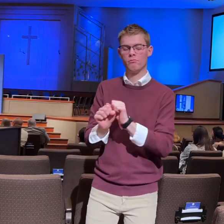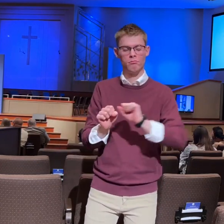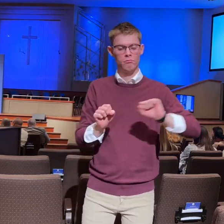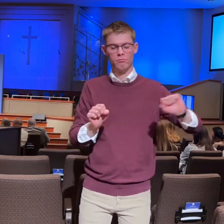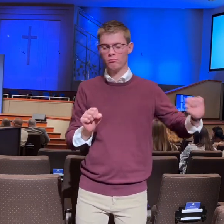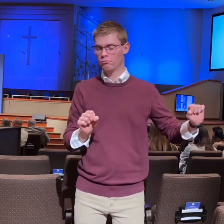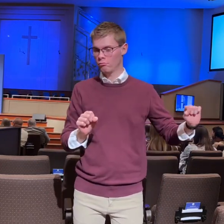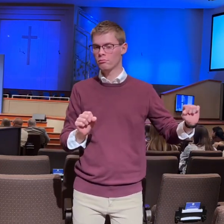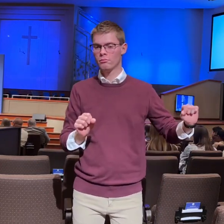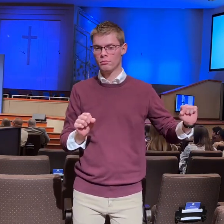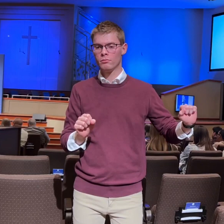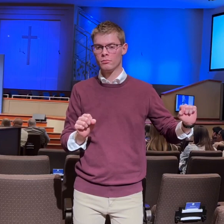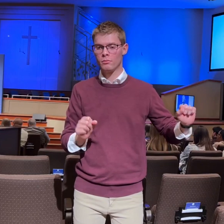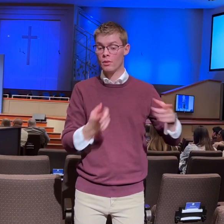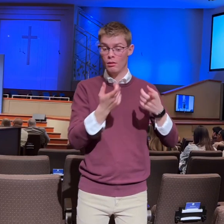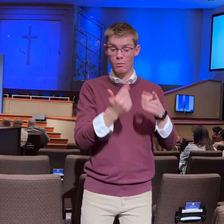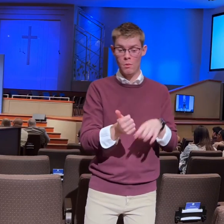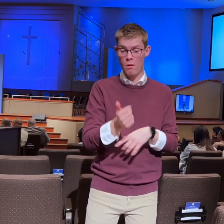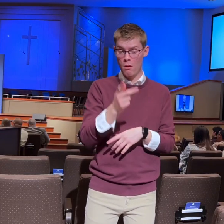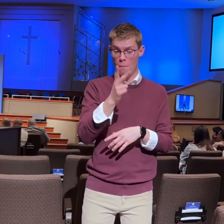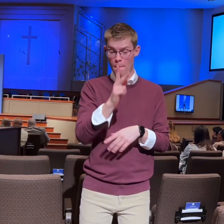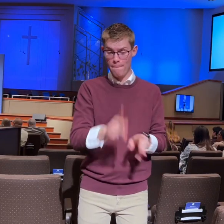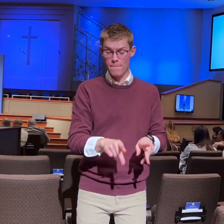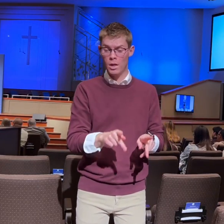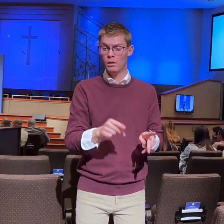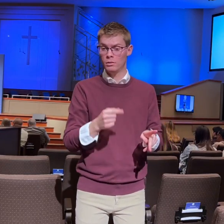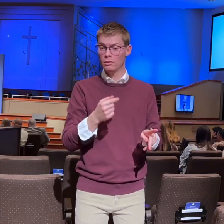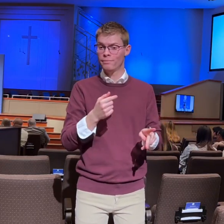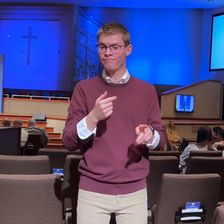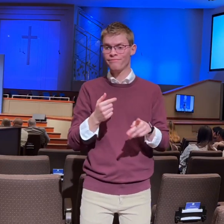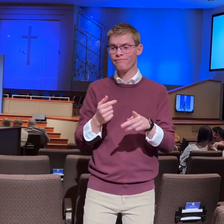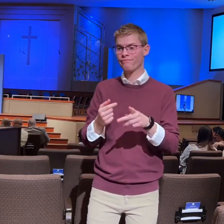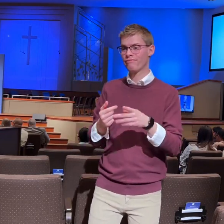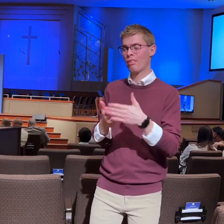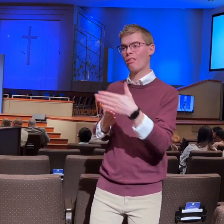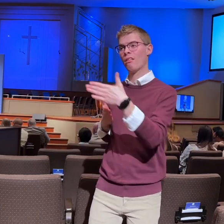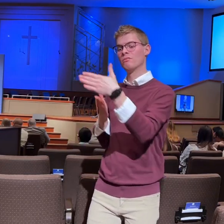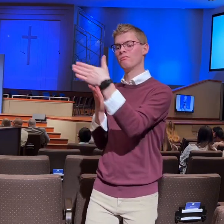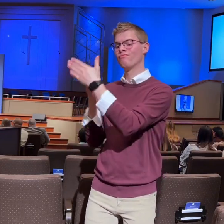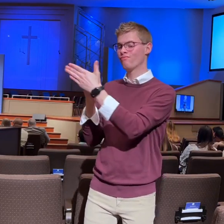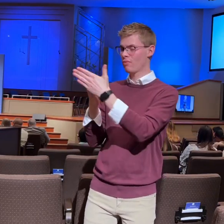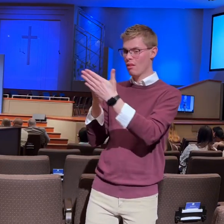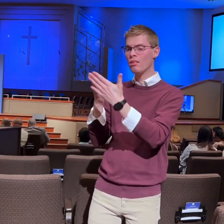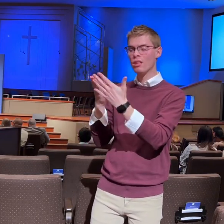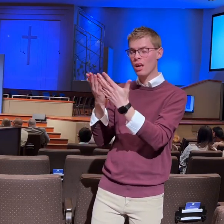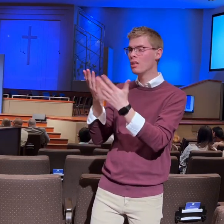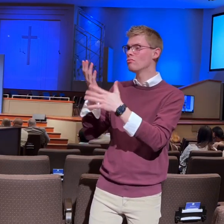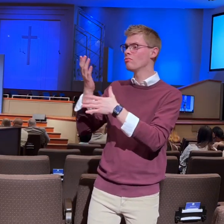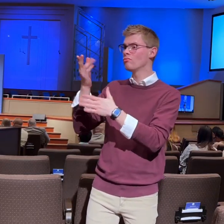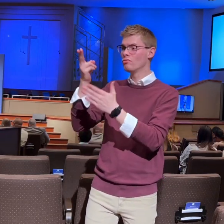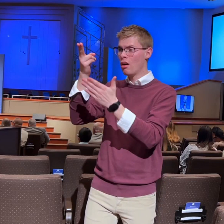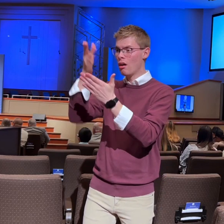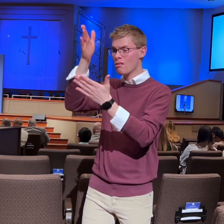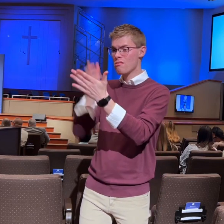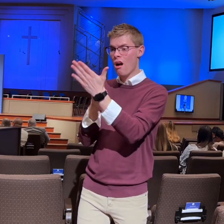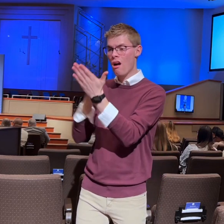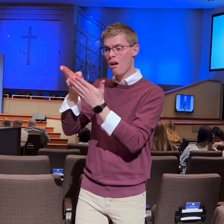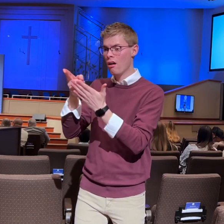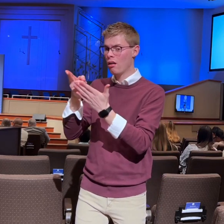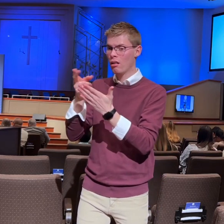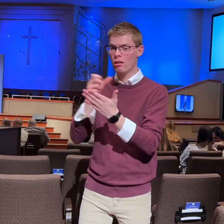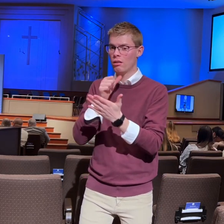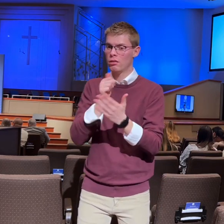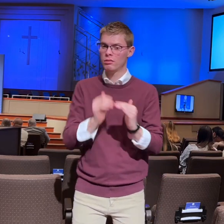And God says when someone is attacking the truth of Jesus, don't elevate him. Now,